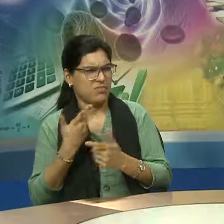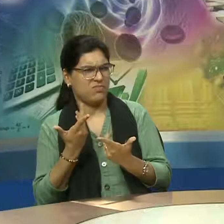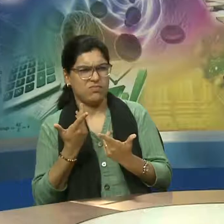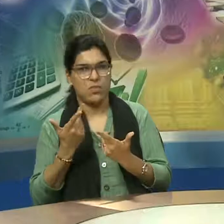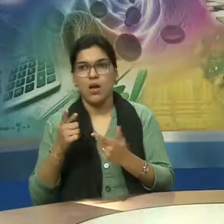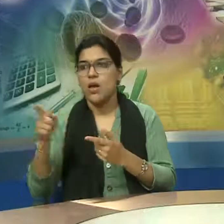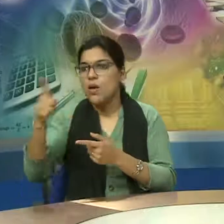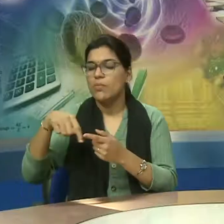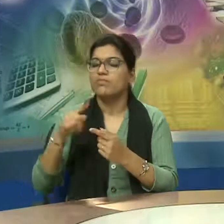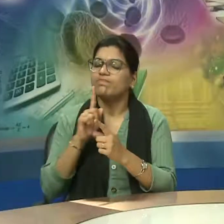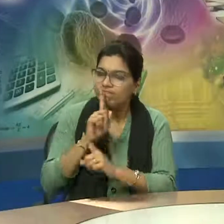and behave